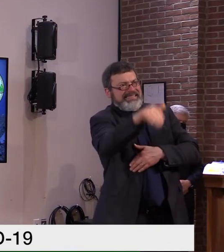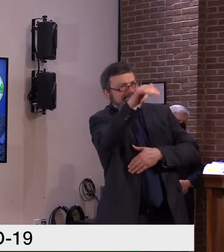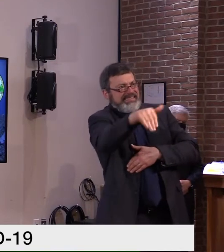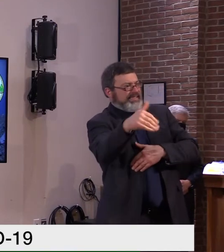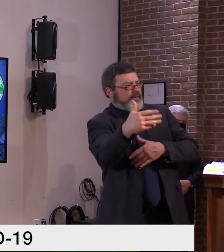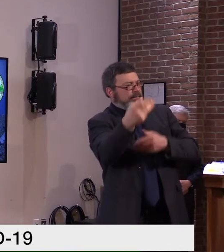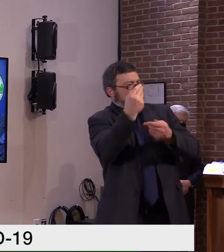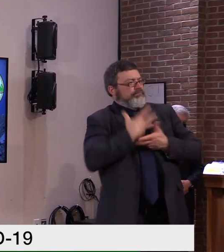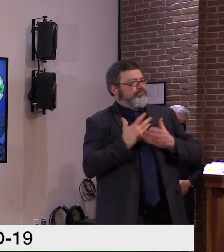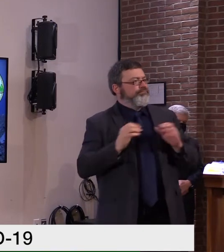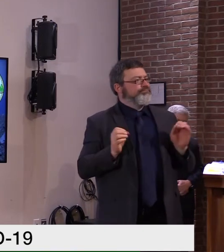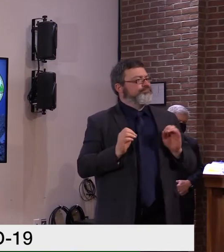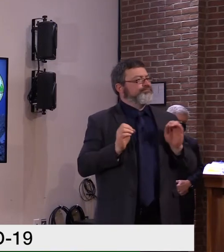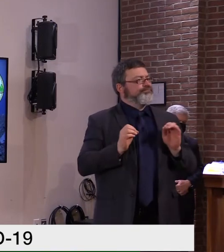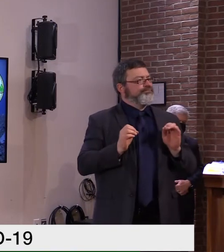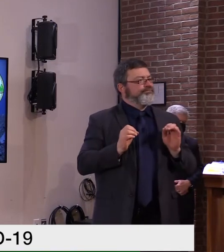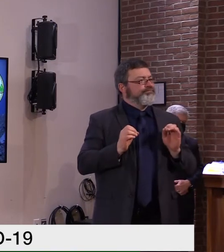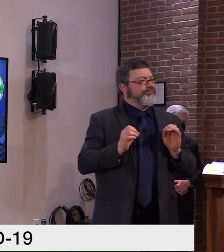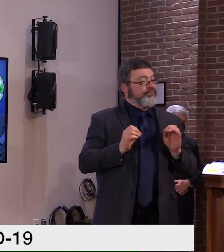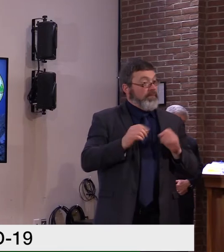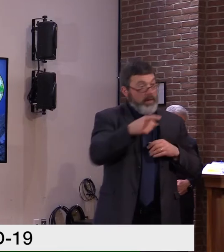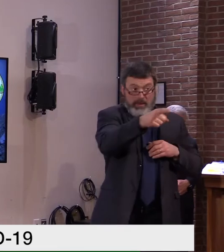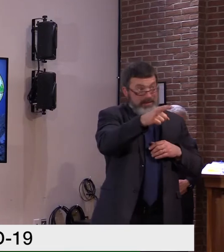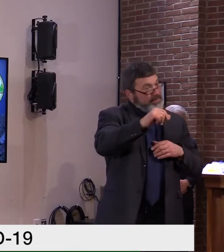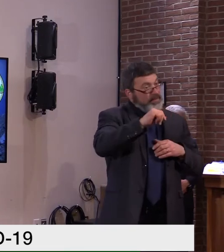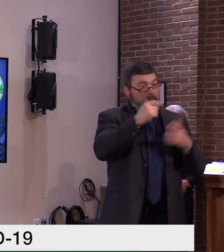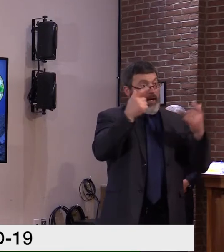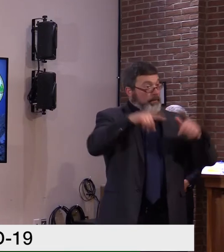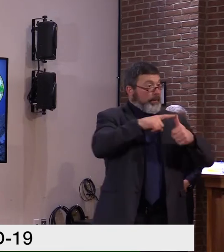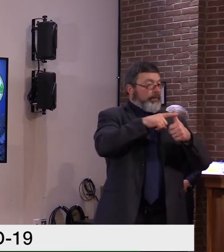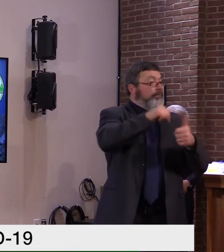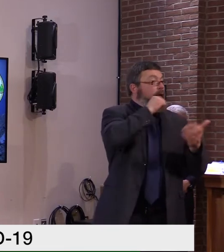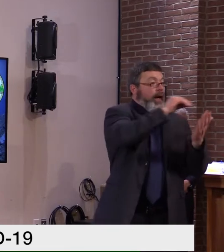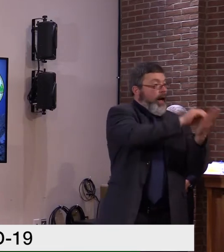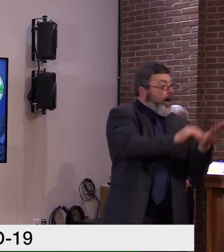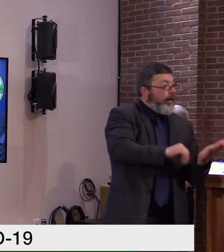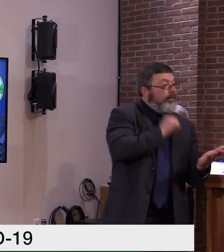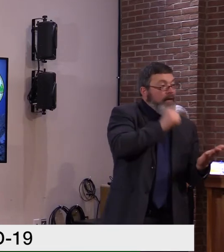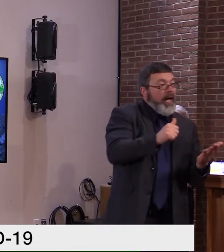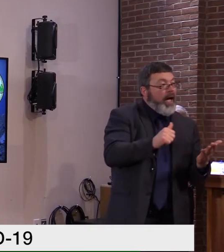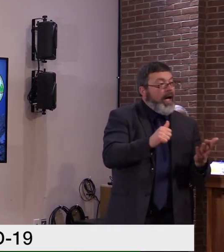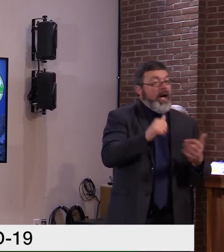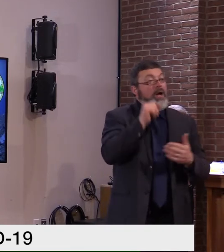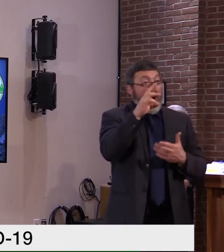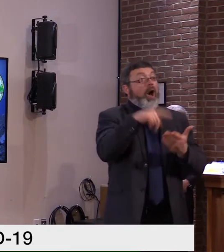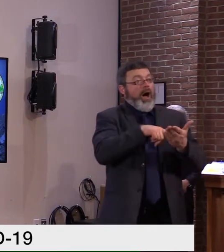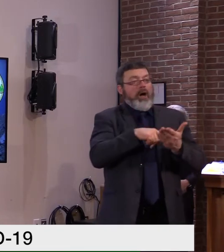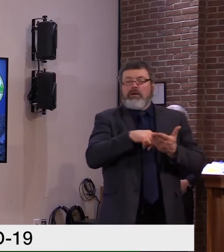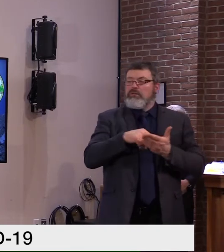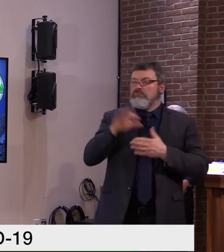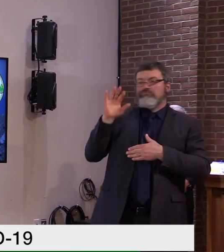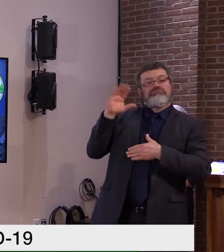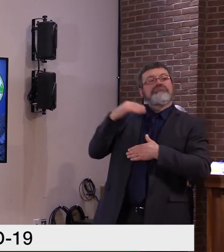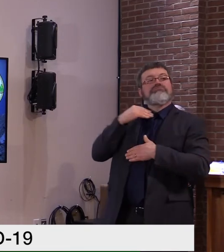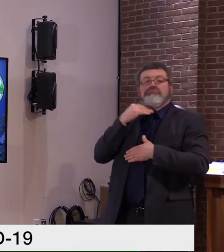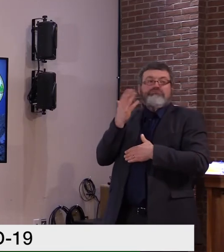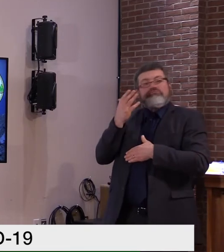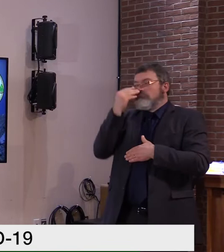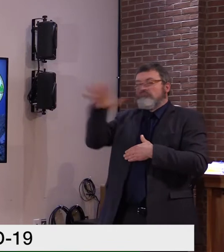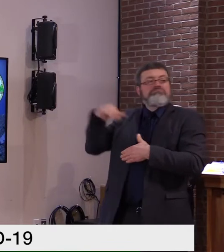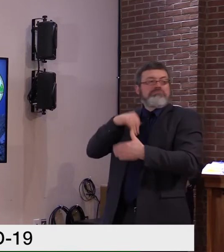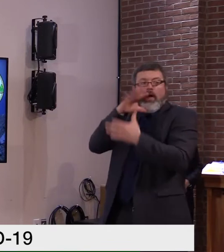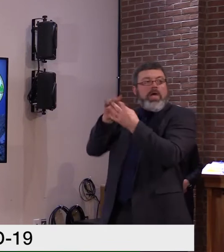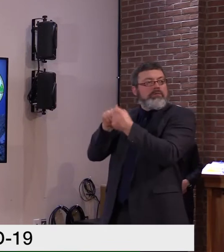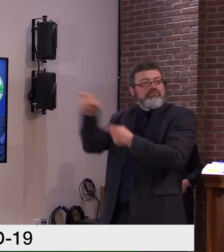of guests or did not care to share our public information with their attendees. Communications that we had